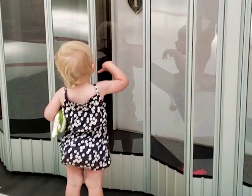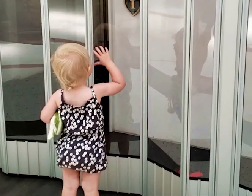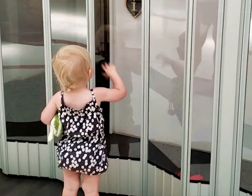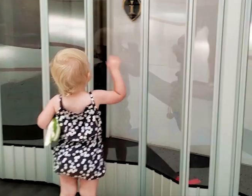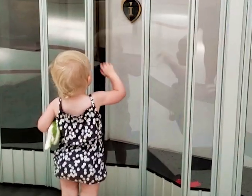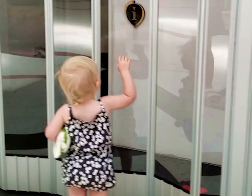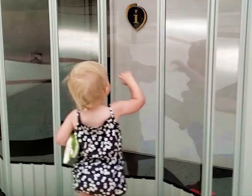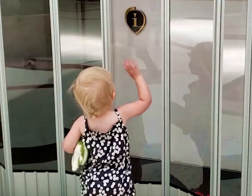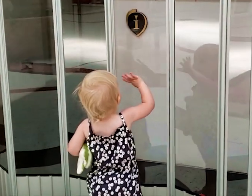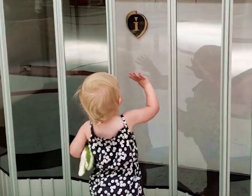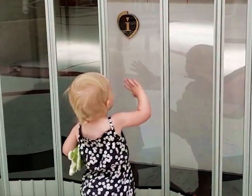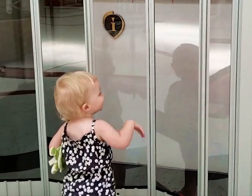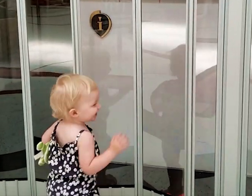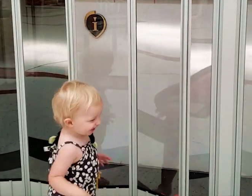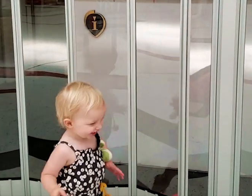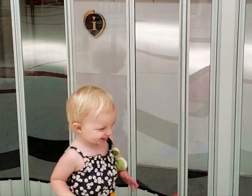Hi, Kat.